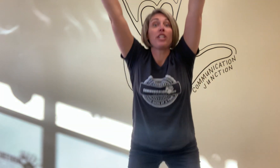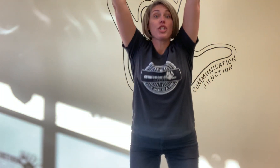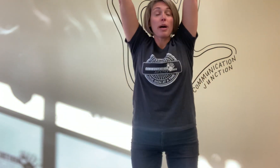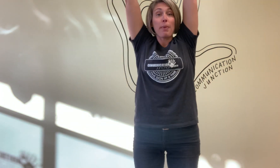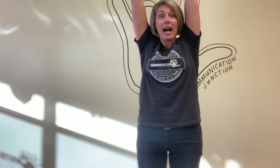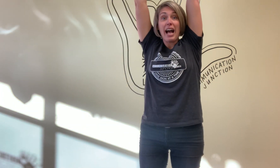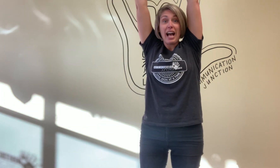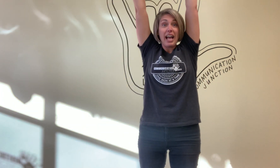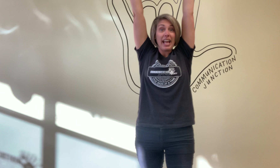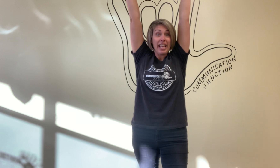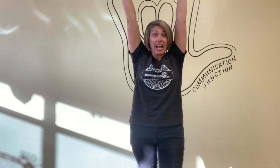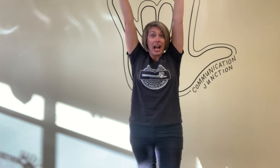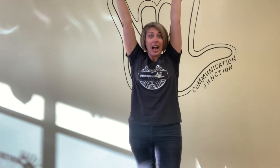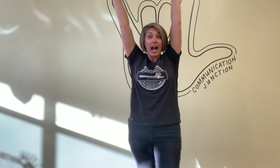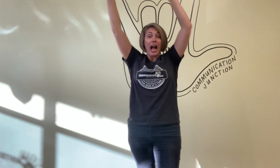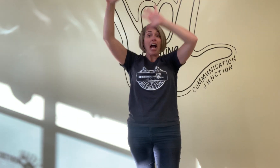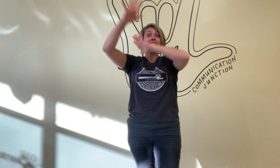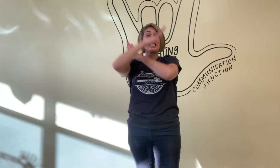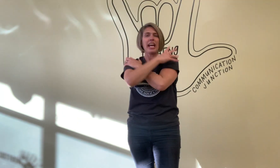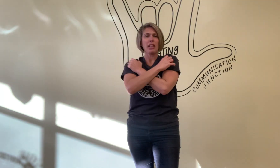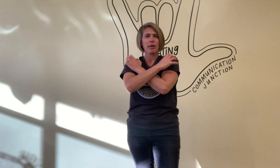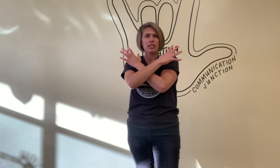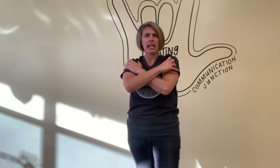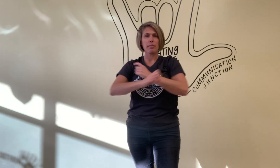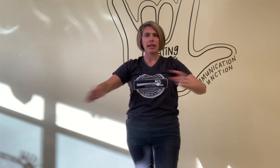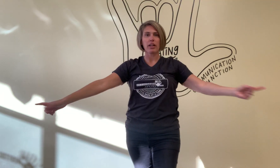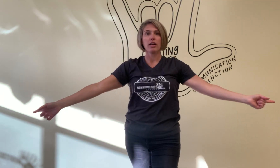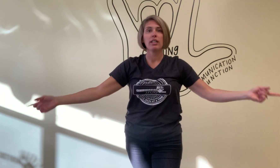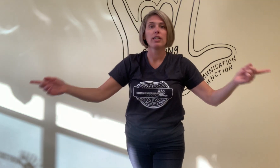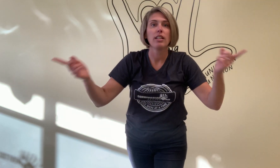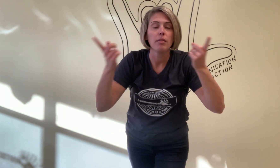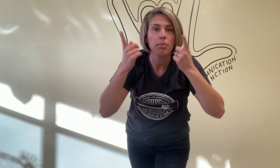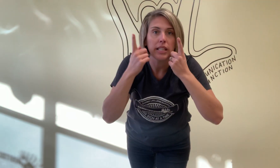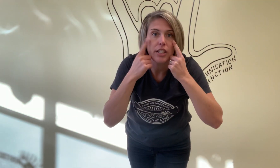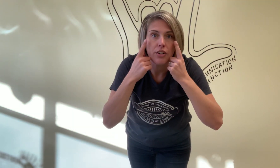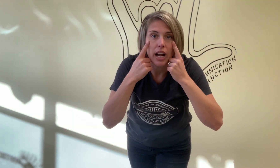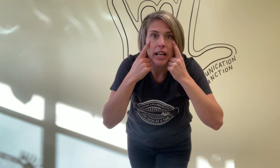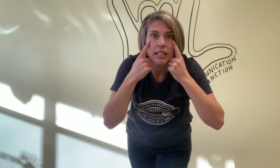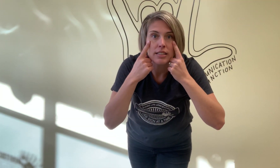up high. Teddy bear, blink your eyes.